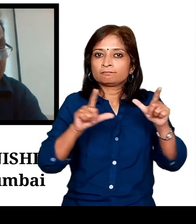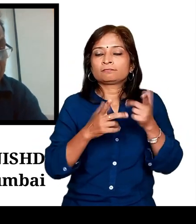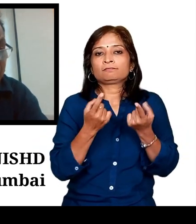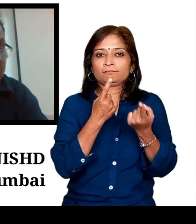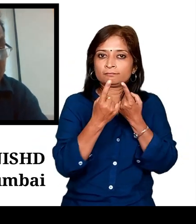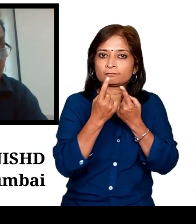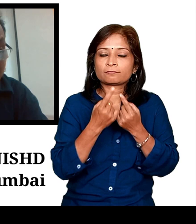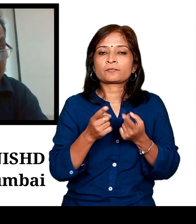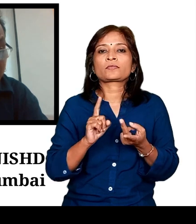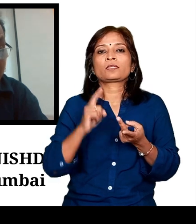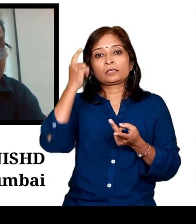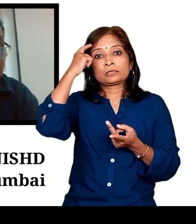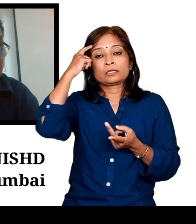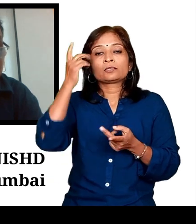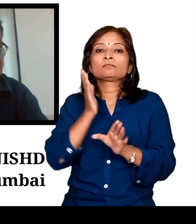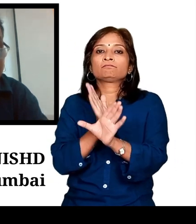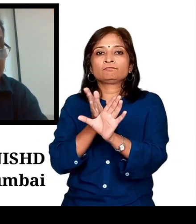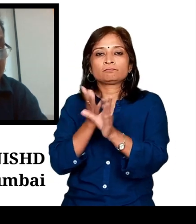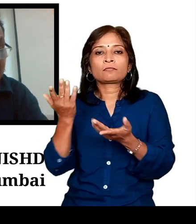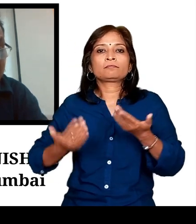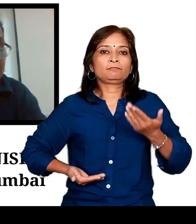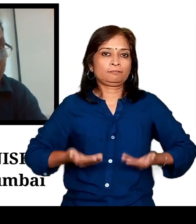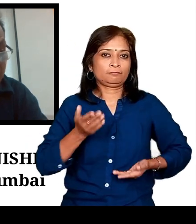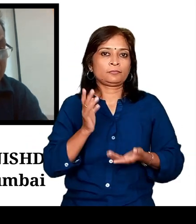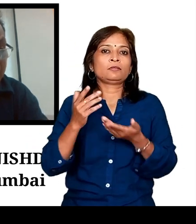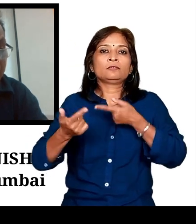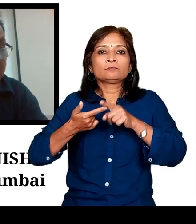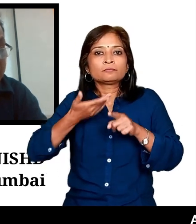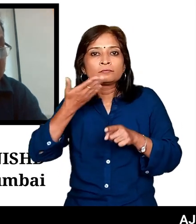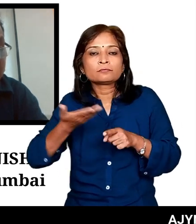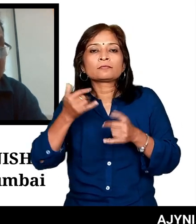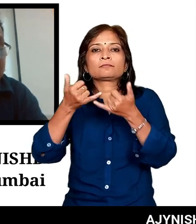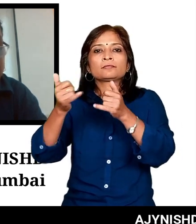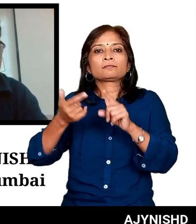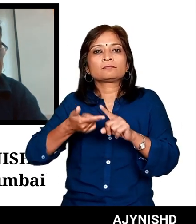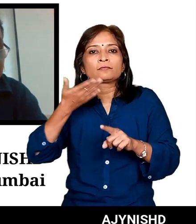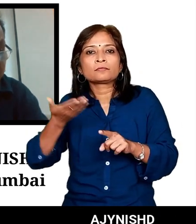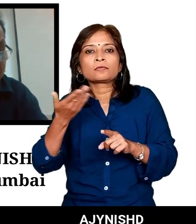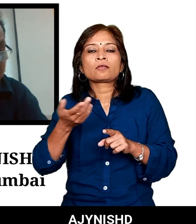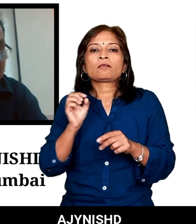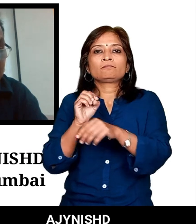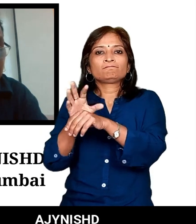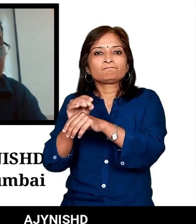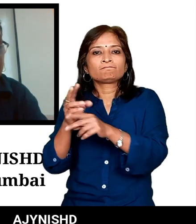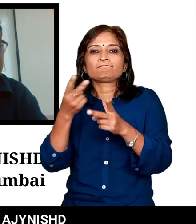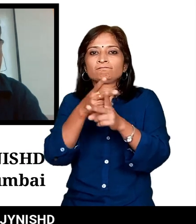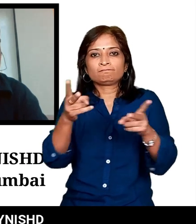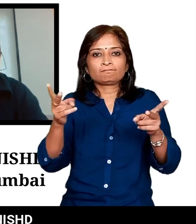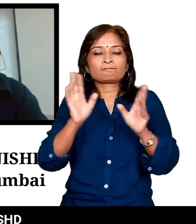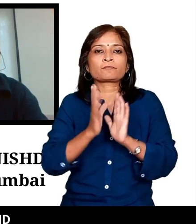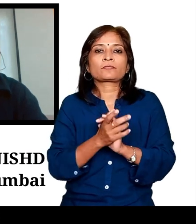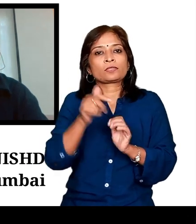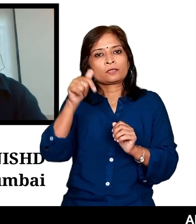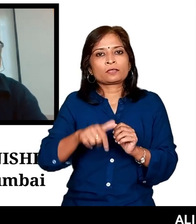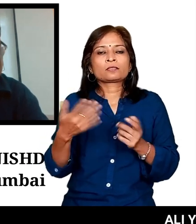then psychotherapy, behavior therapy, play therapy, etc. Psychological evaluation also being